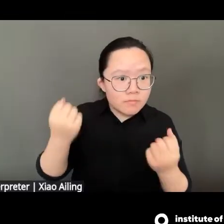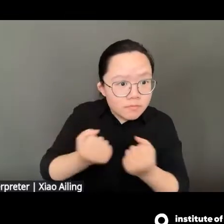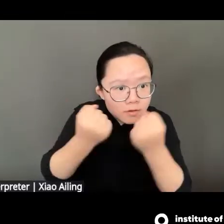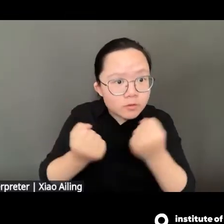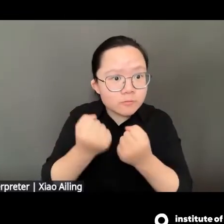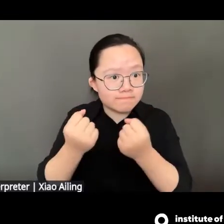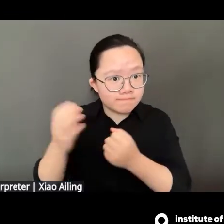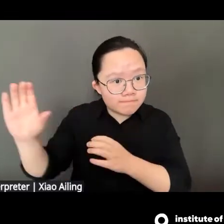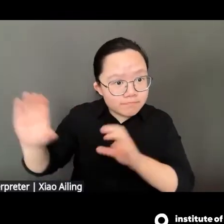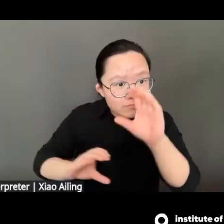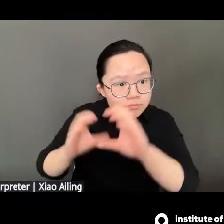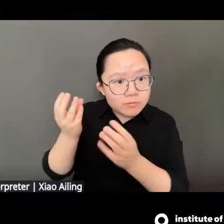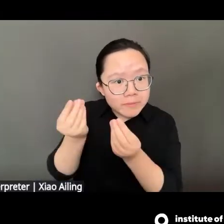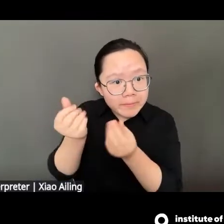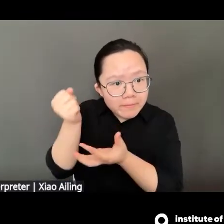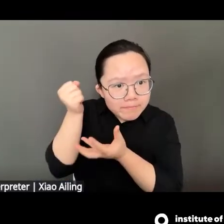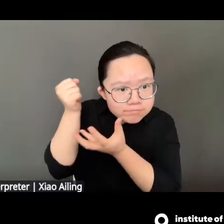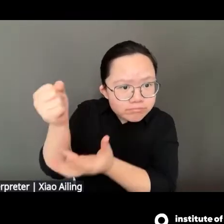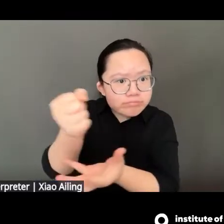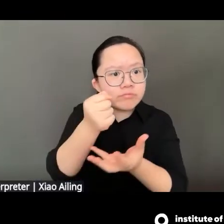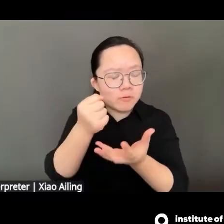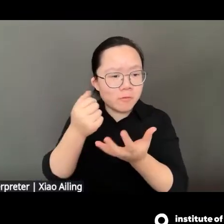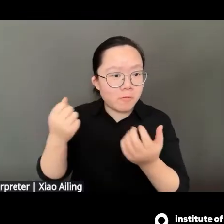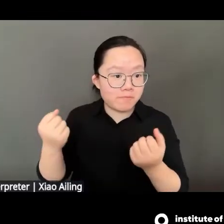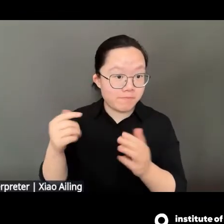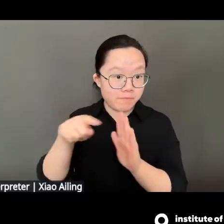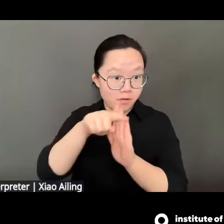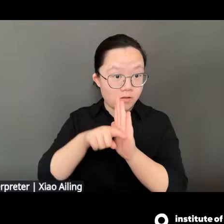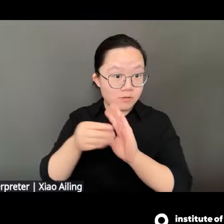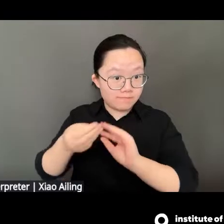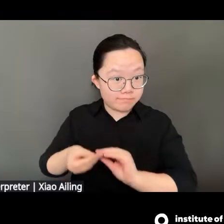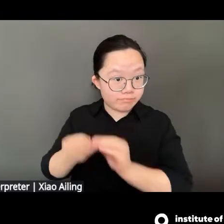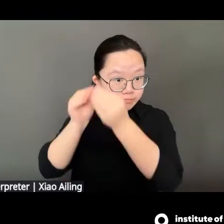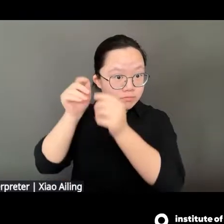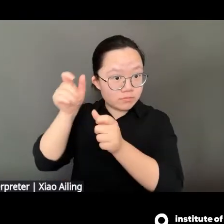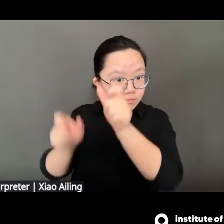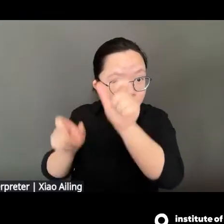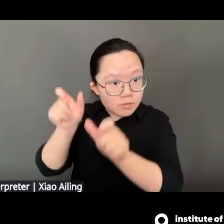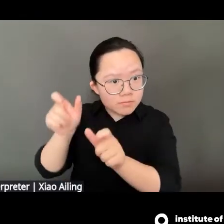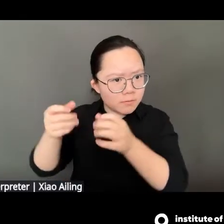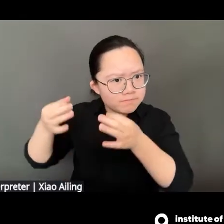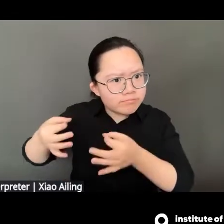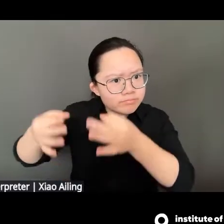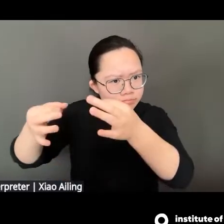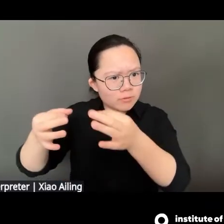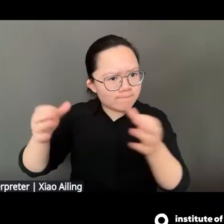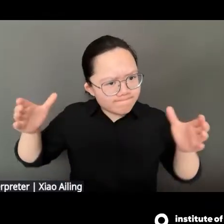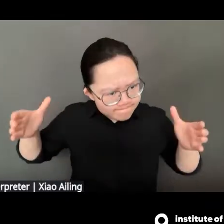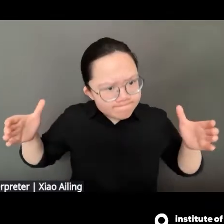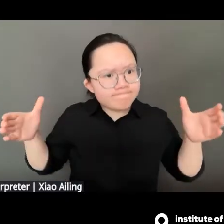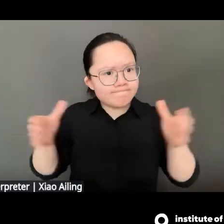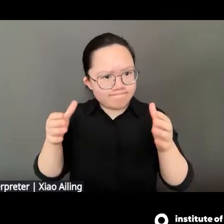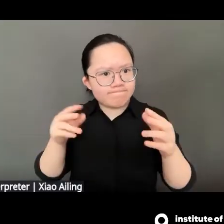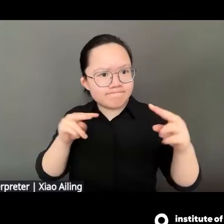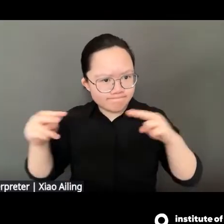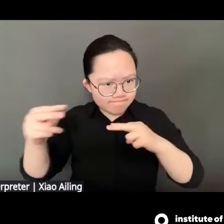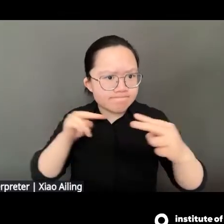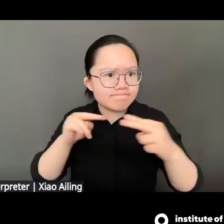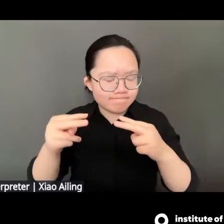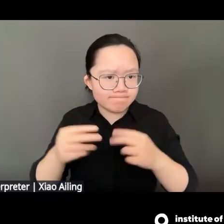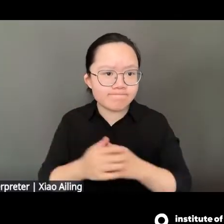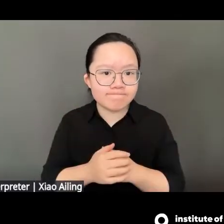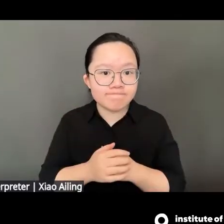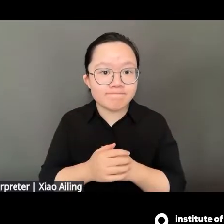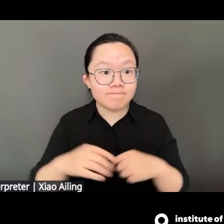donors, policymakers in the field. The issue itself represents a collaboration between IDS and the